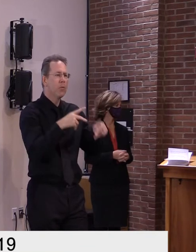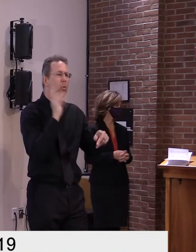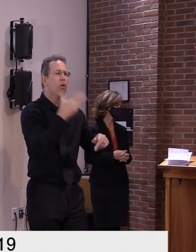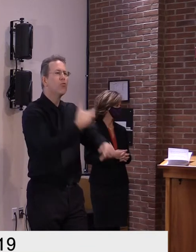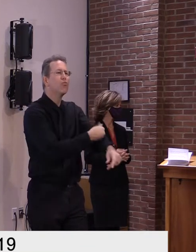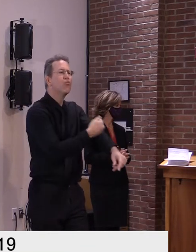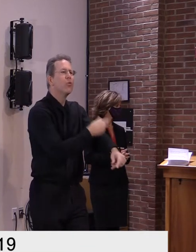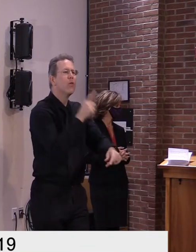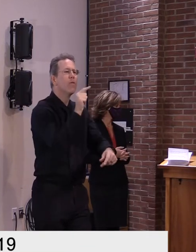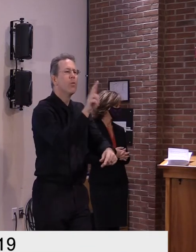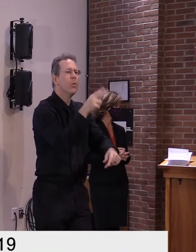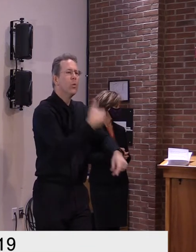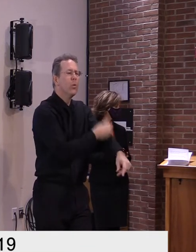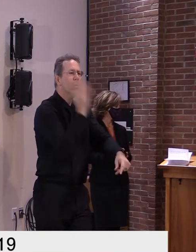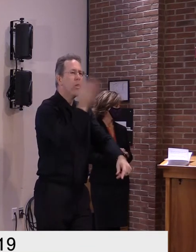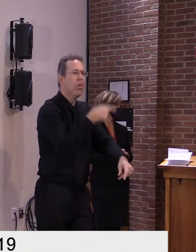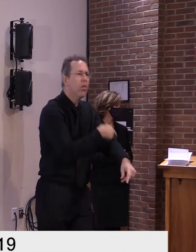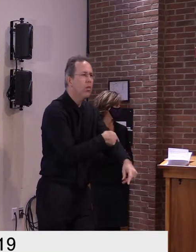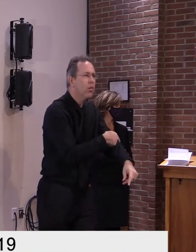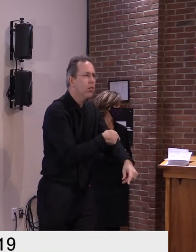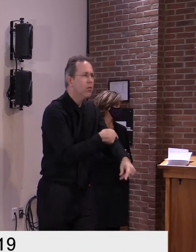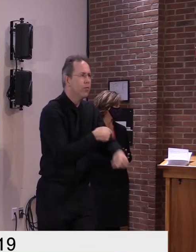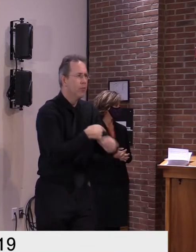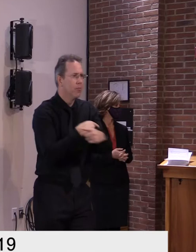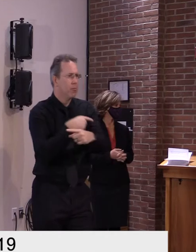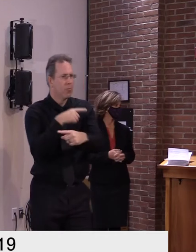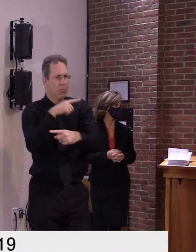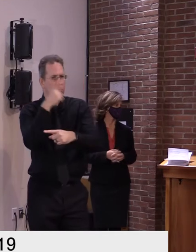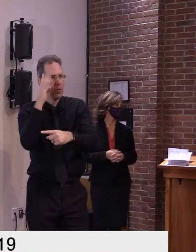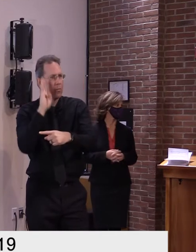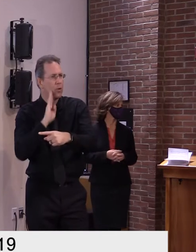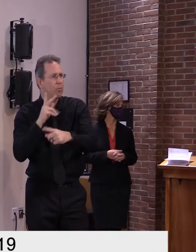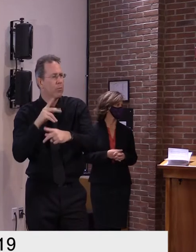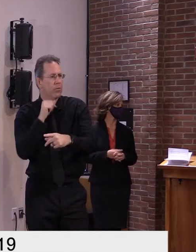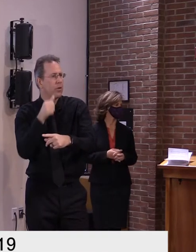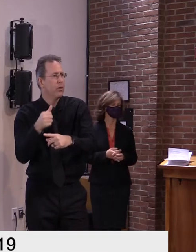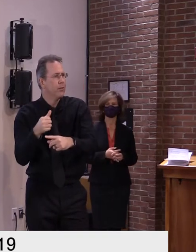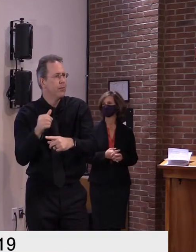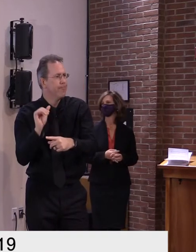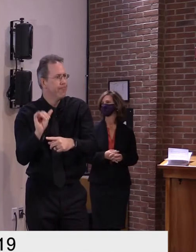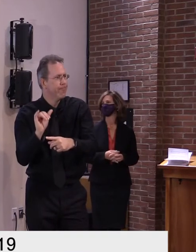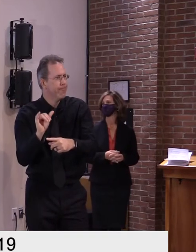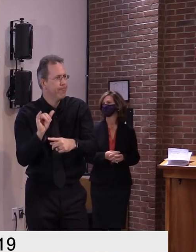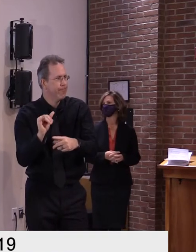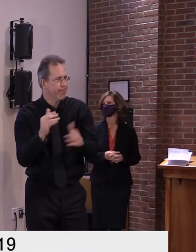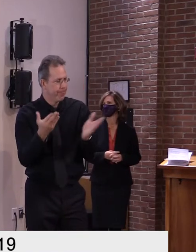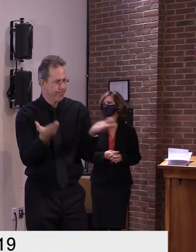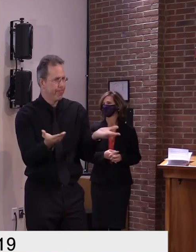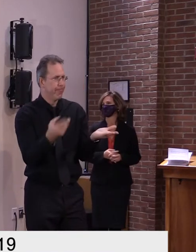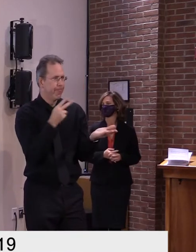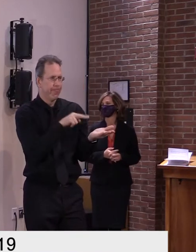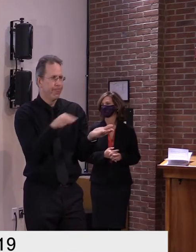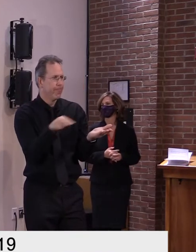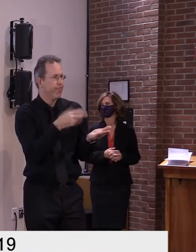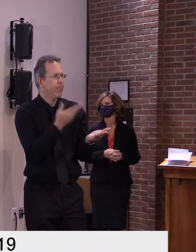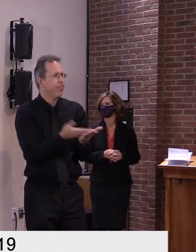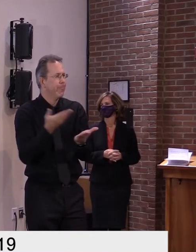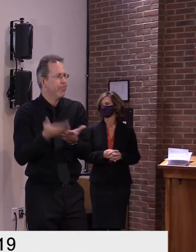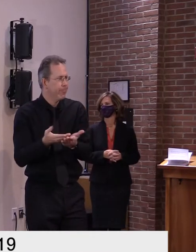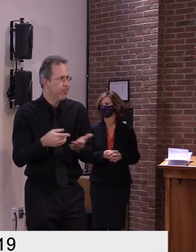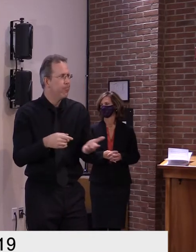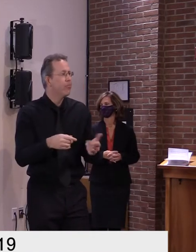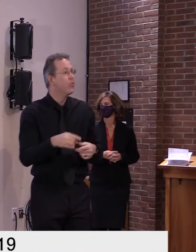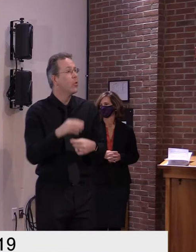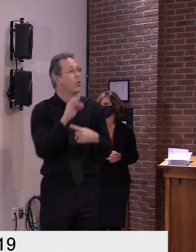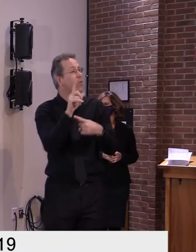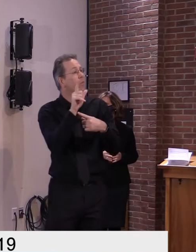you know, even with flu vaccine, that's not always as high as we'd want it to be, even in the racial data where